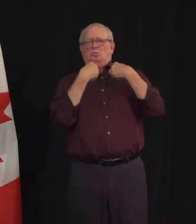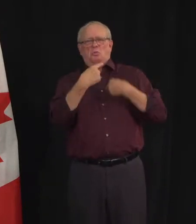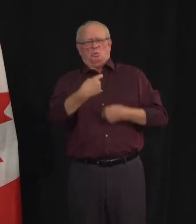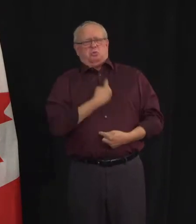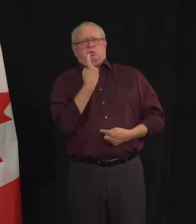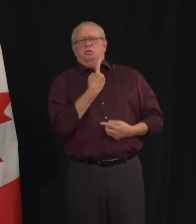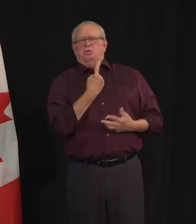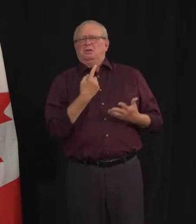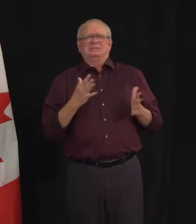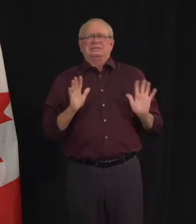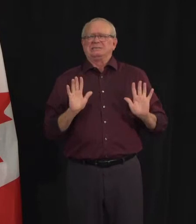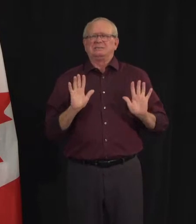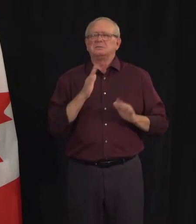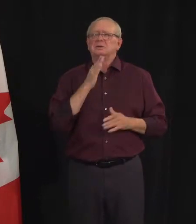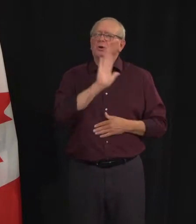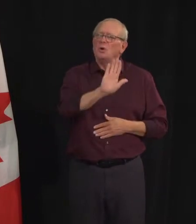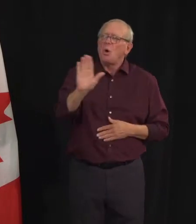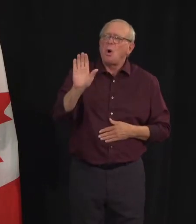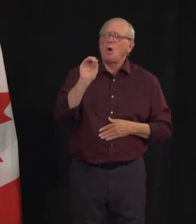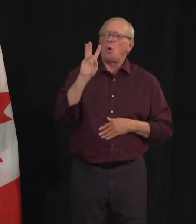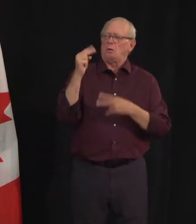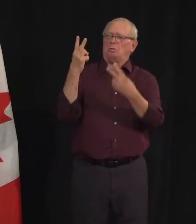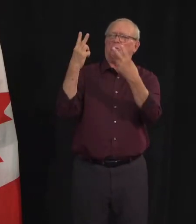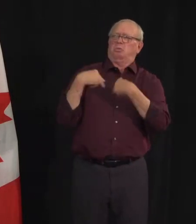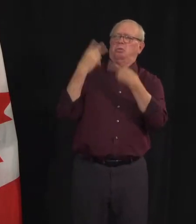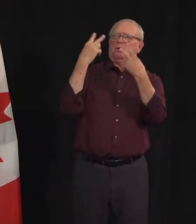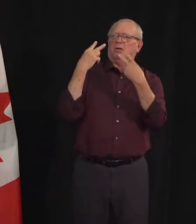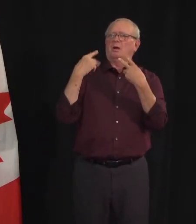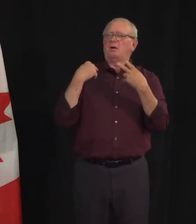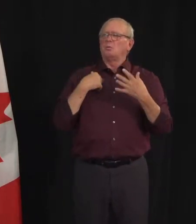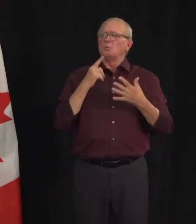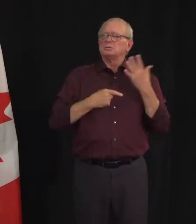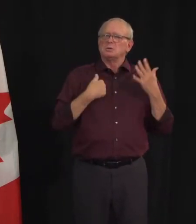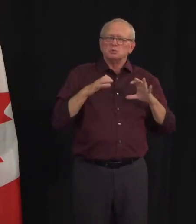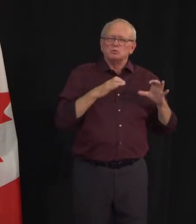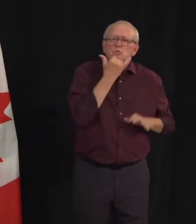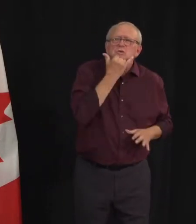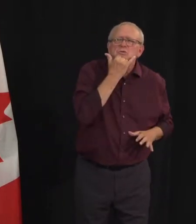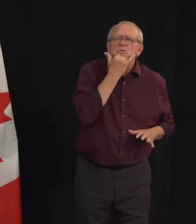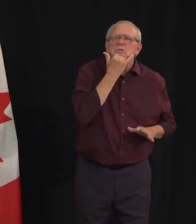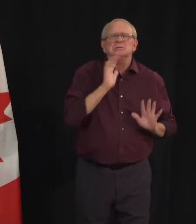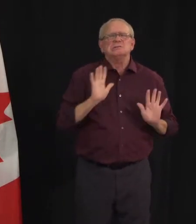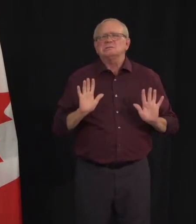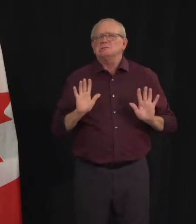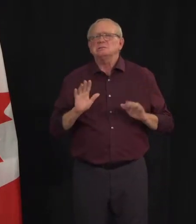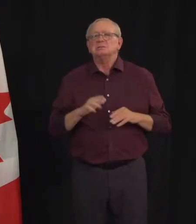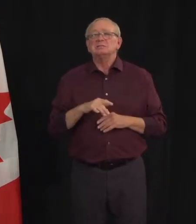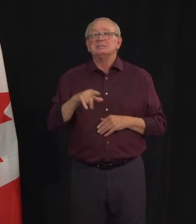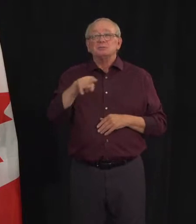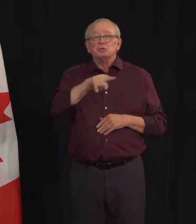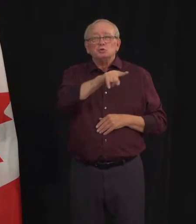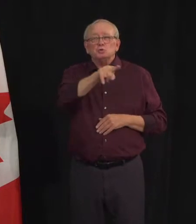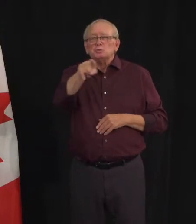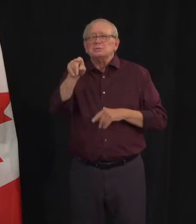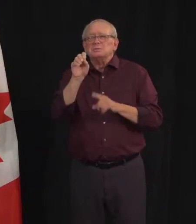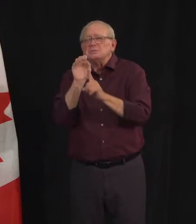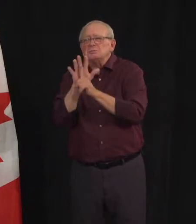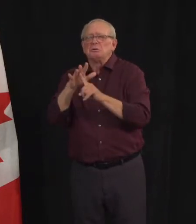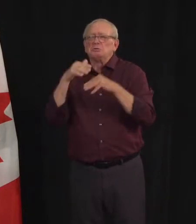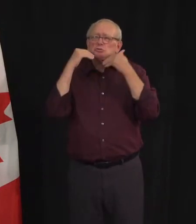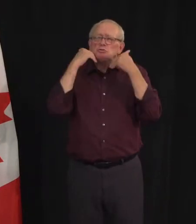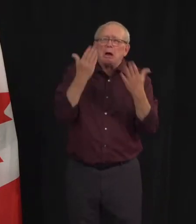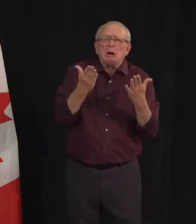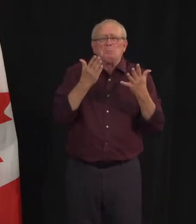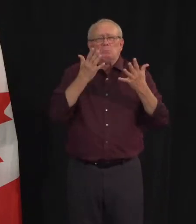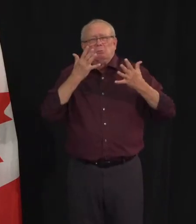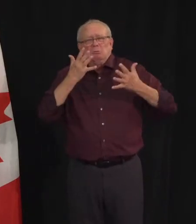has happened. The more that COVID drives shame, the harder it will be to prevent, as people will be less willing to